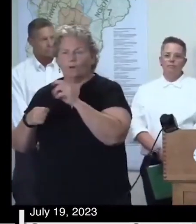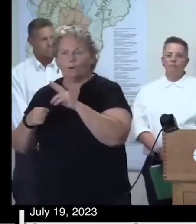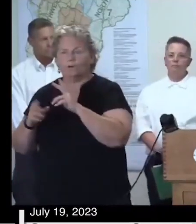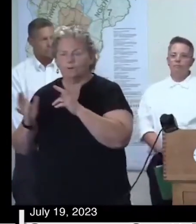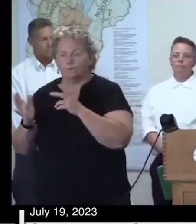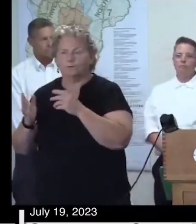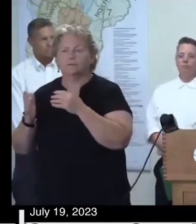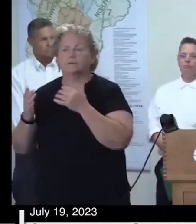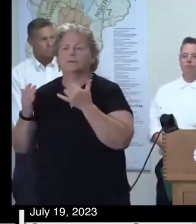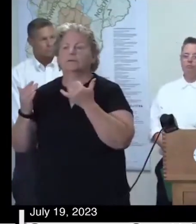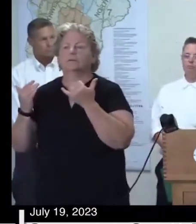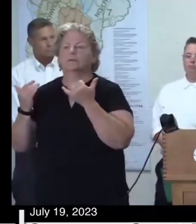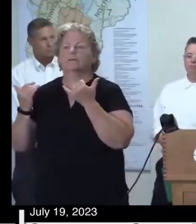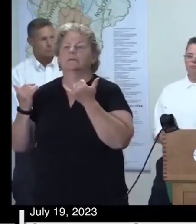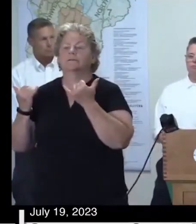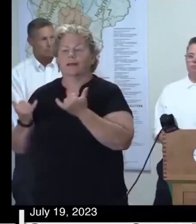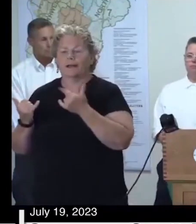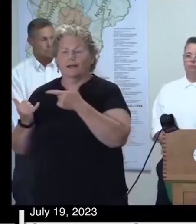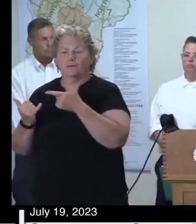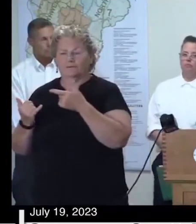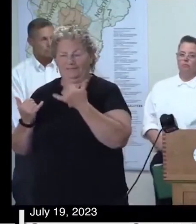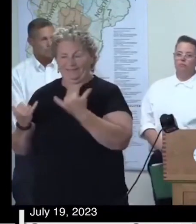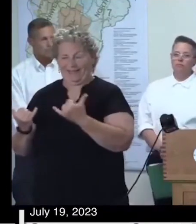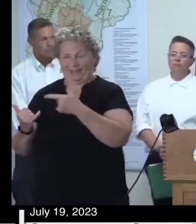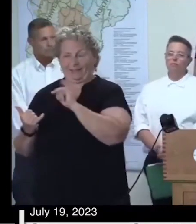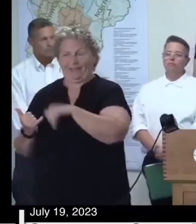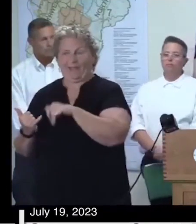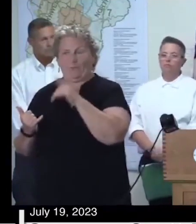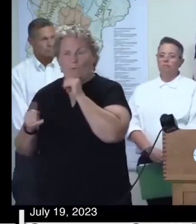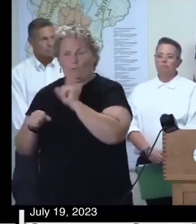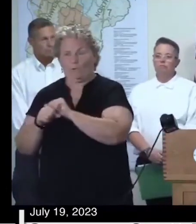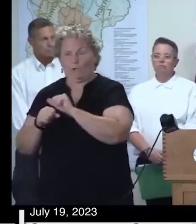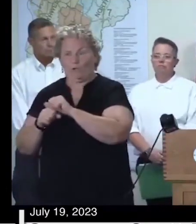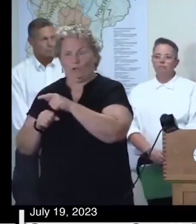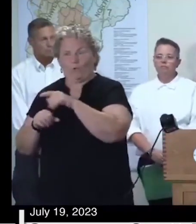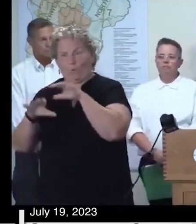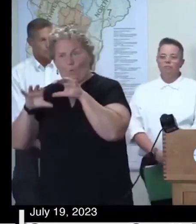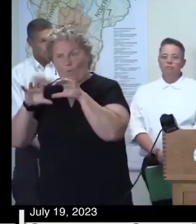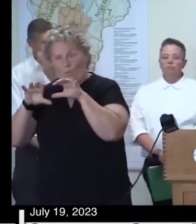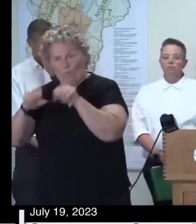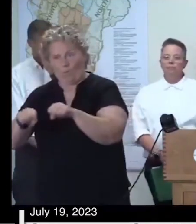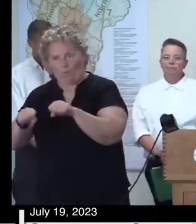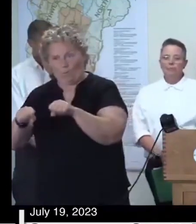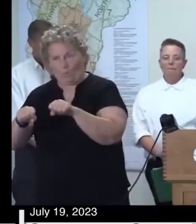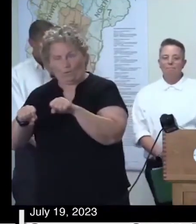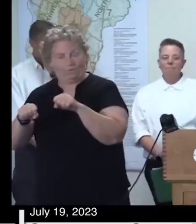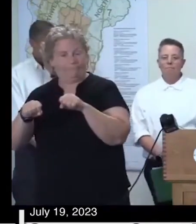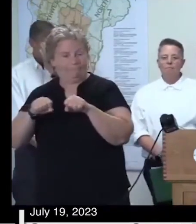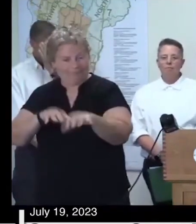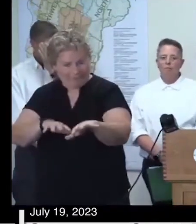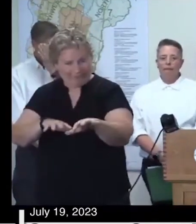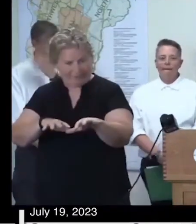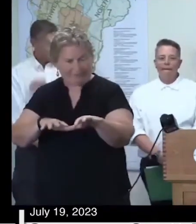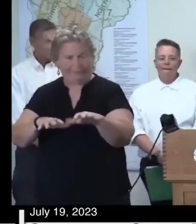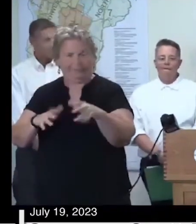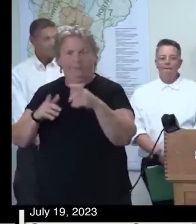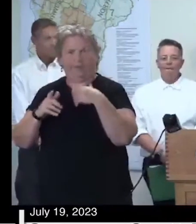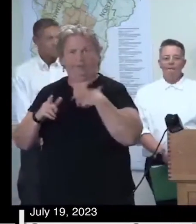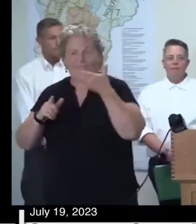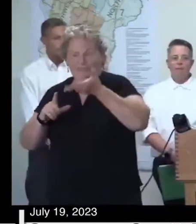there, and they turned the place around and made it into something that was very